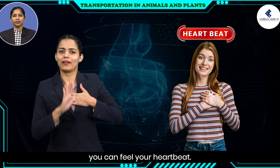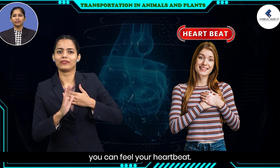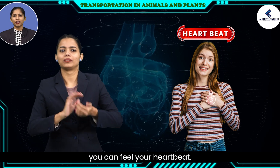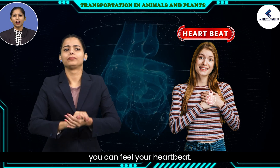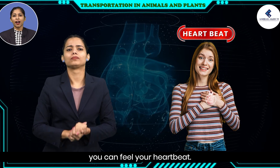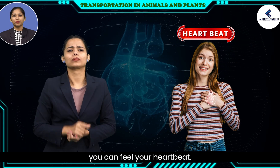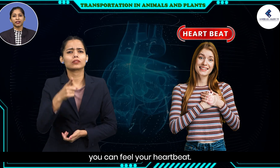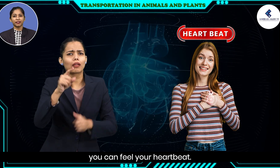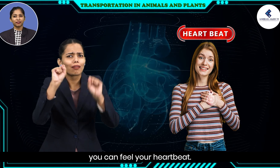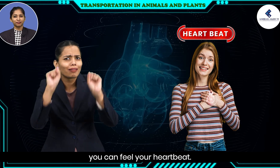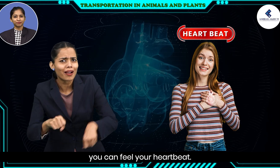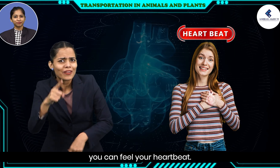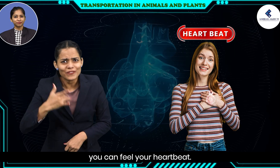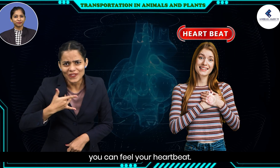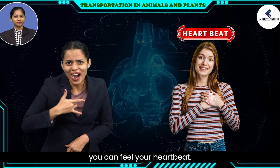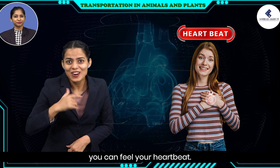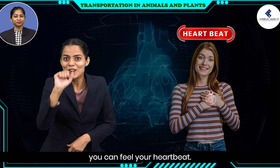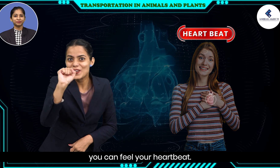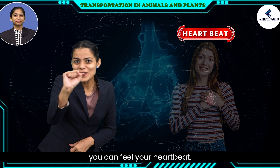you can feel your heartbeat.